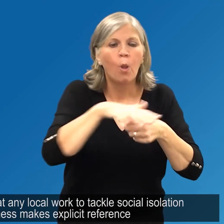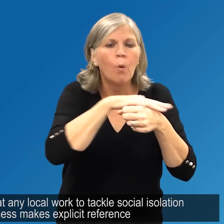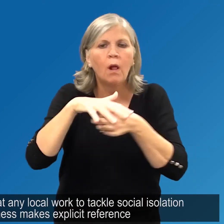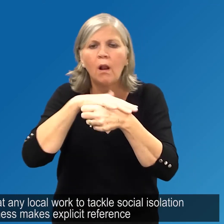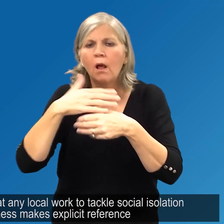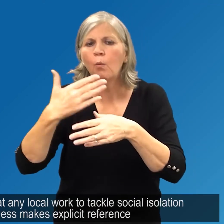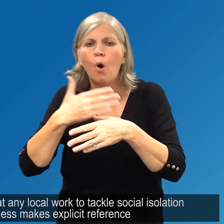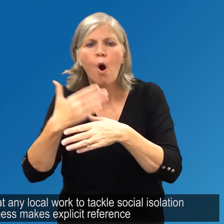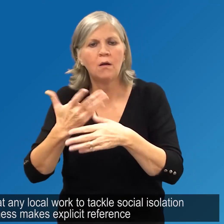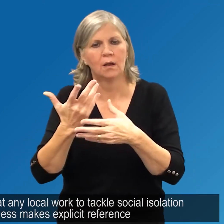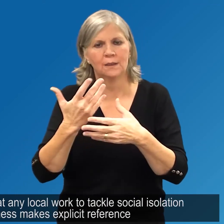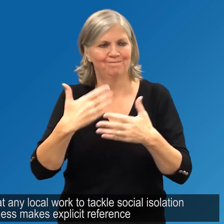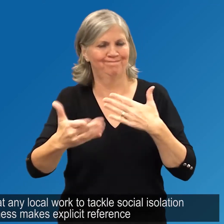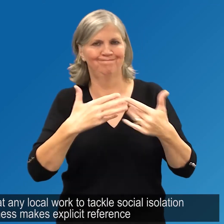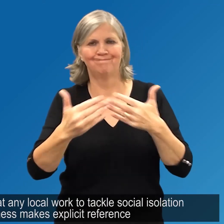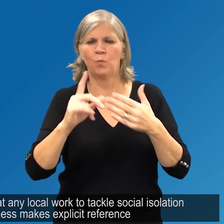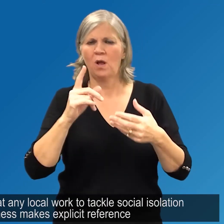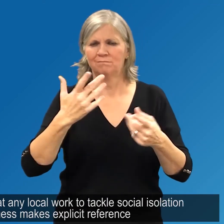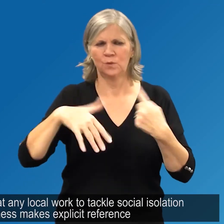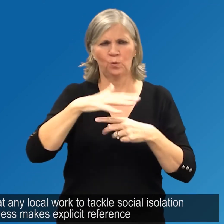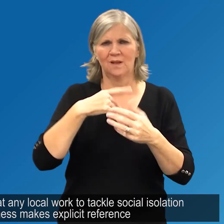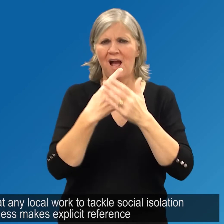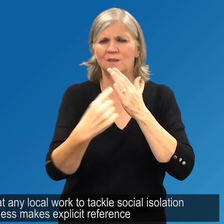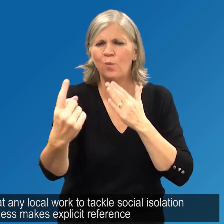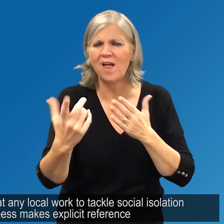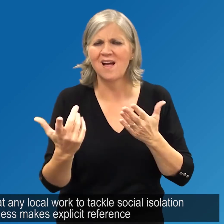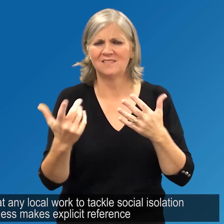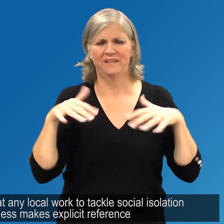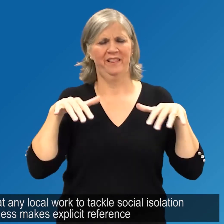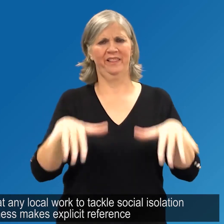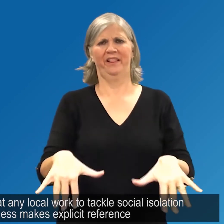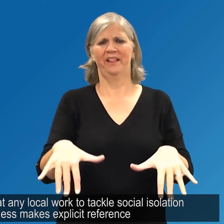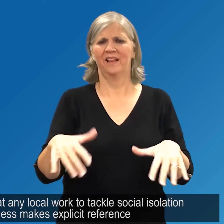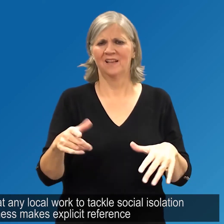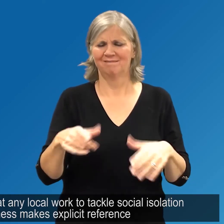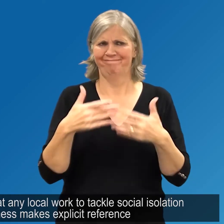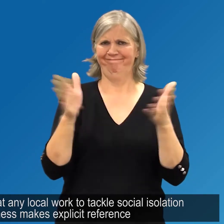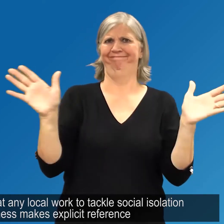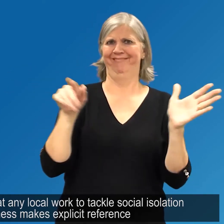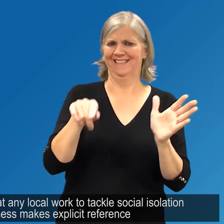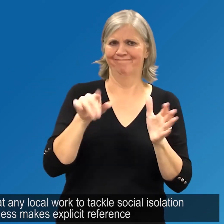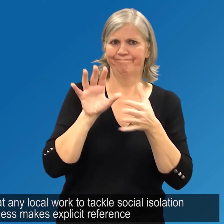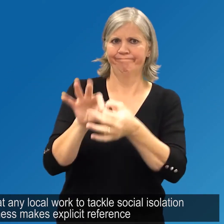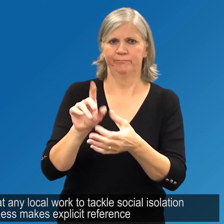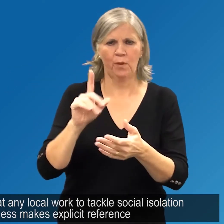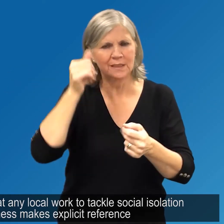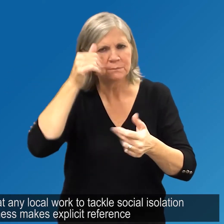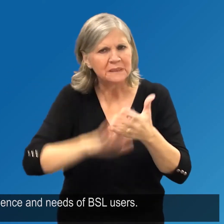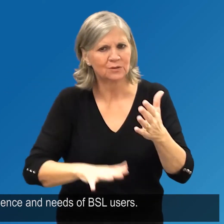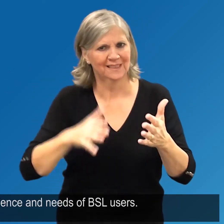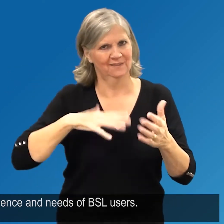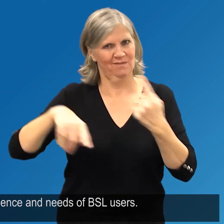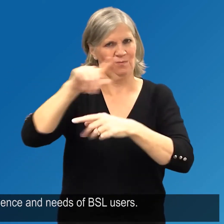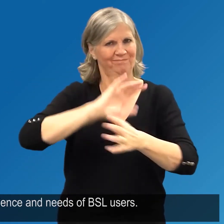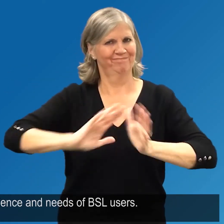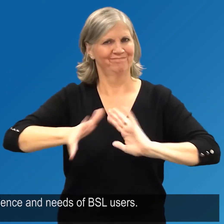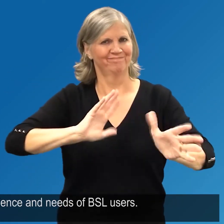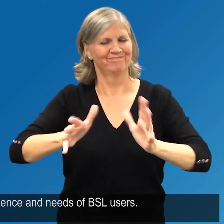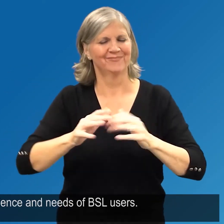Action 23. Ensure that any local work to tackle social isolation and loneliness makes explicit reference to the experience and